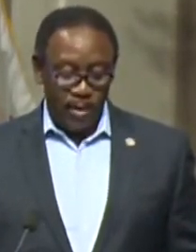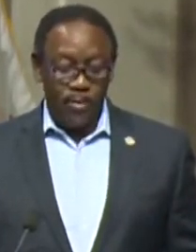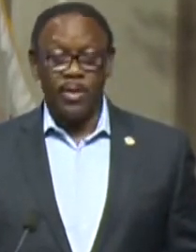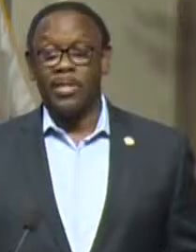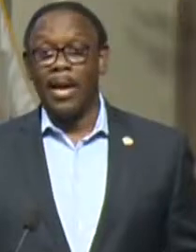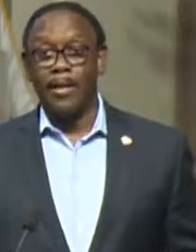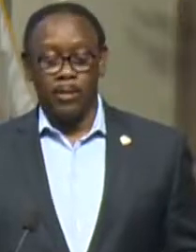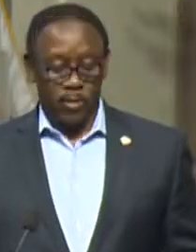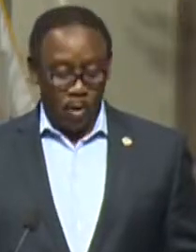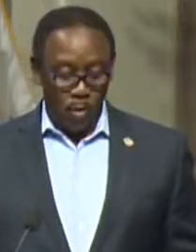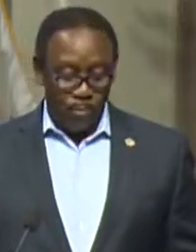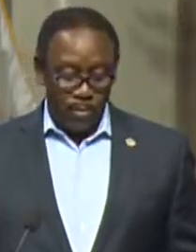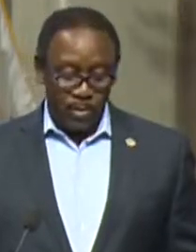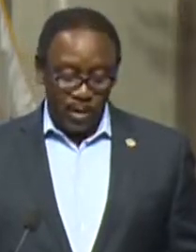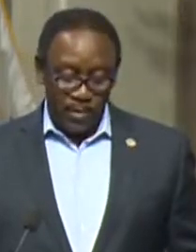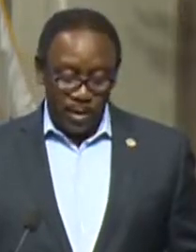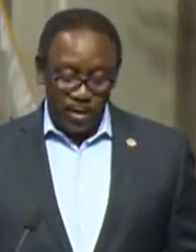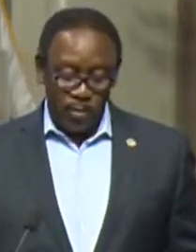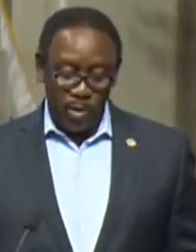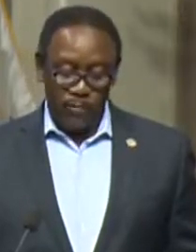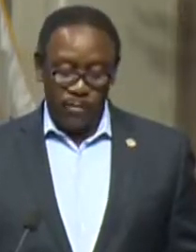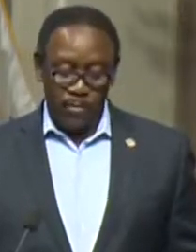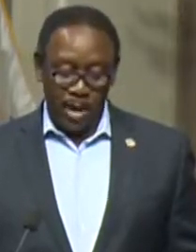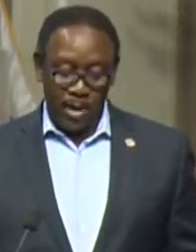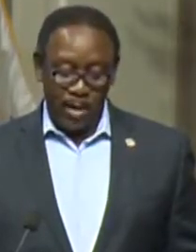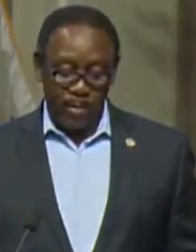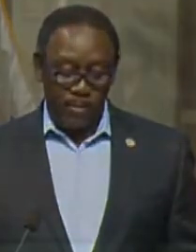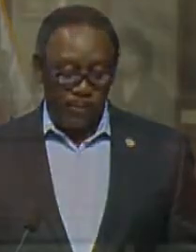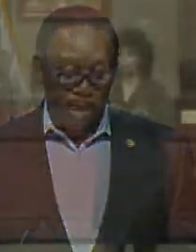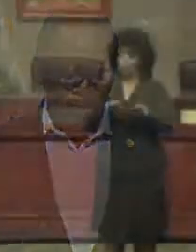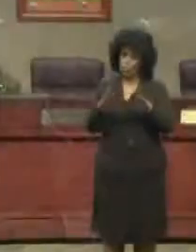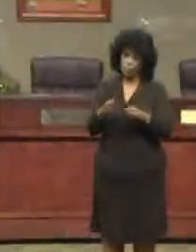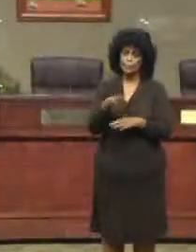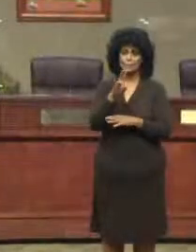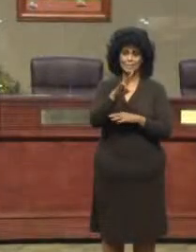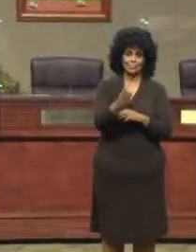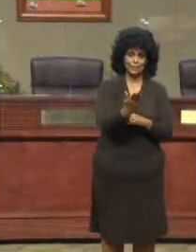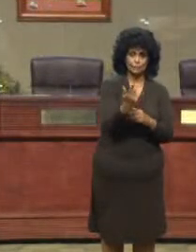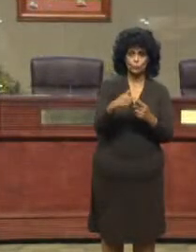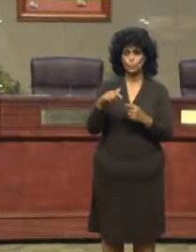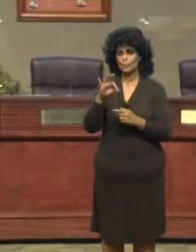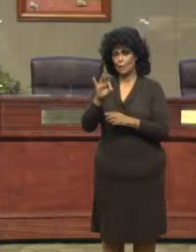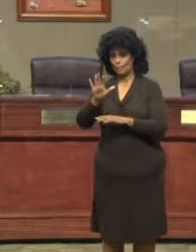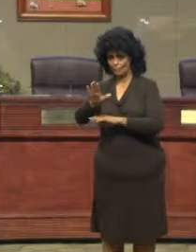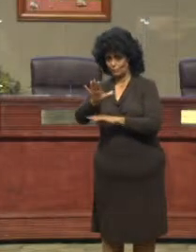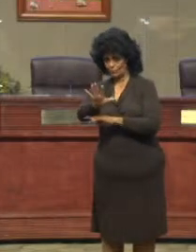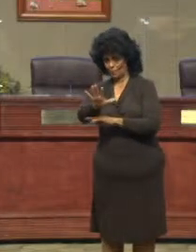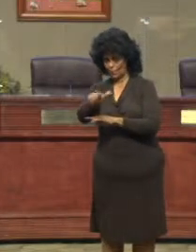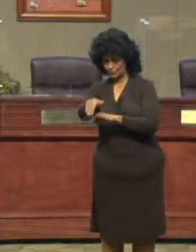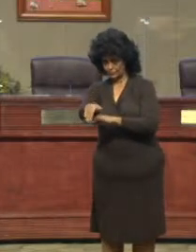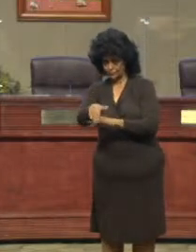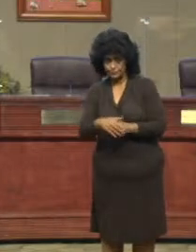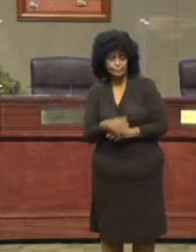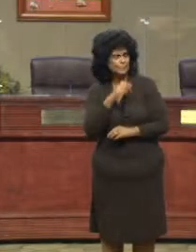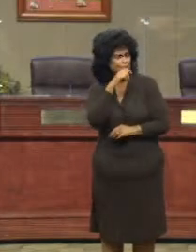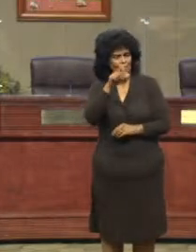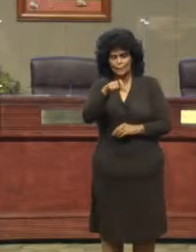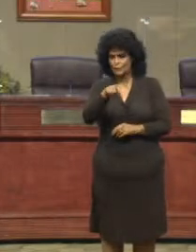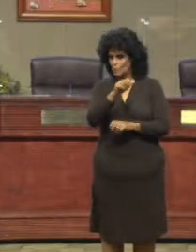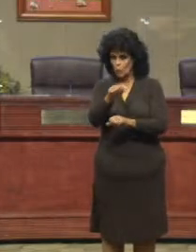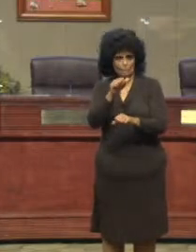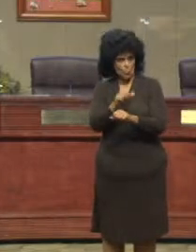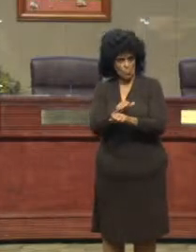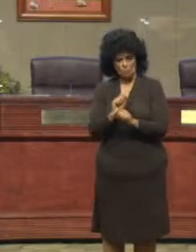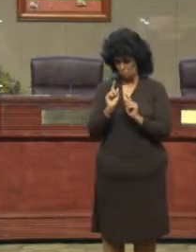site. The site is open 7 days a week from 9 a.m. to 5 p.m. You do not need an appointment to get a